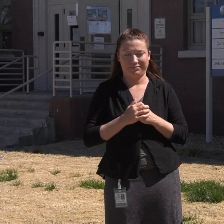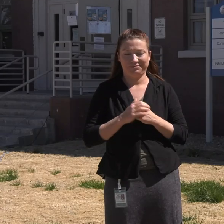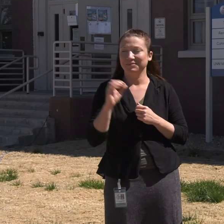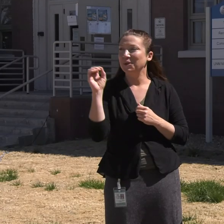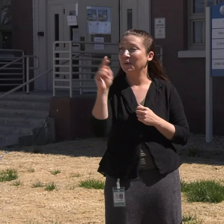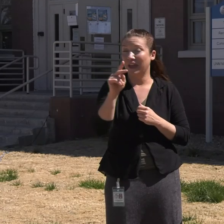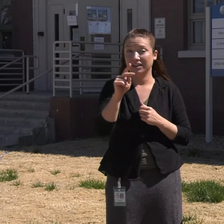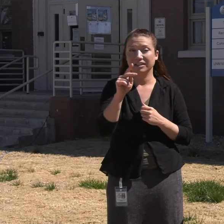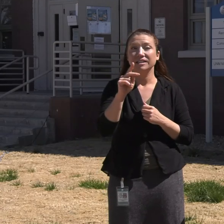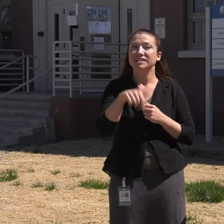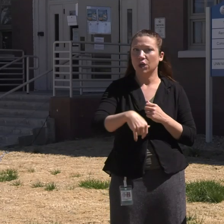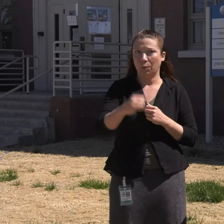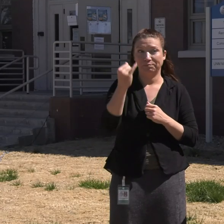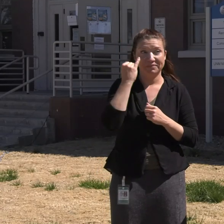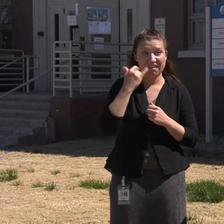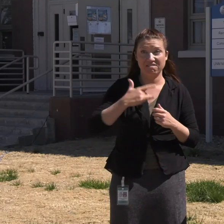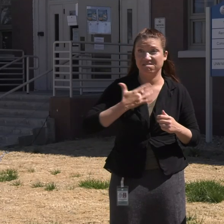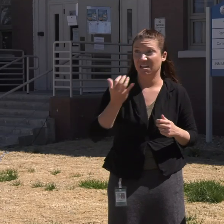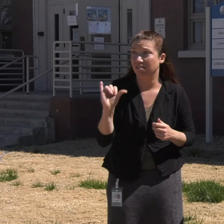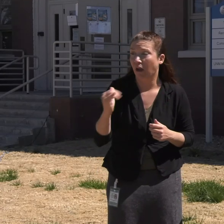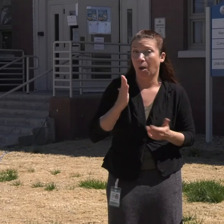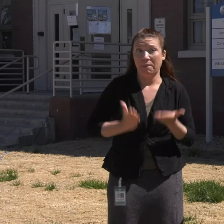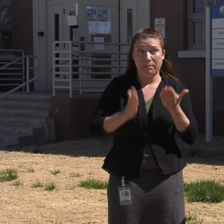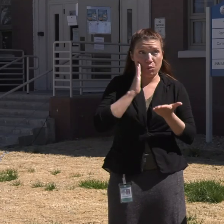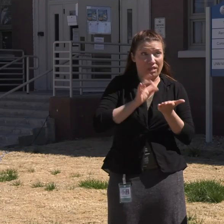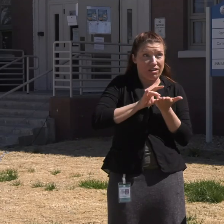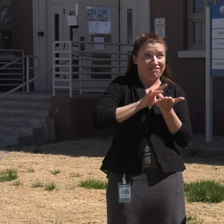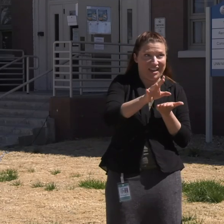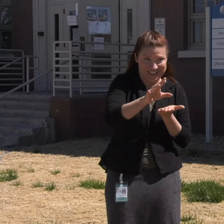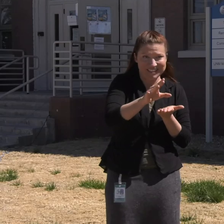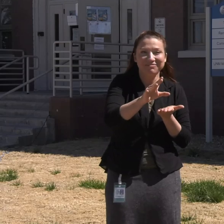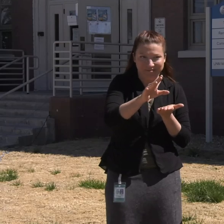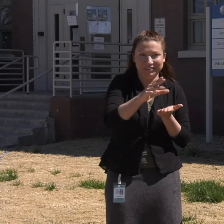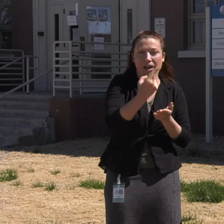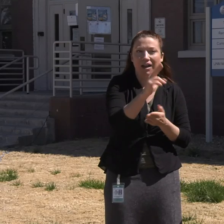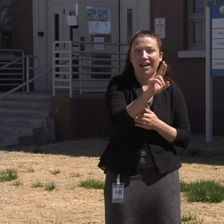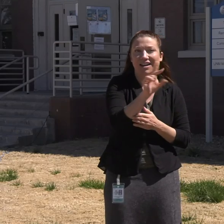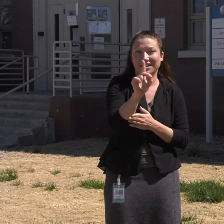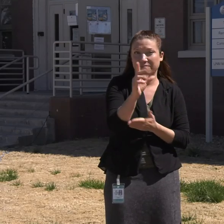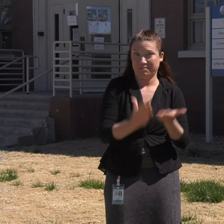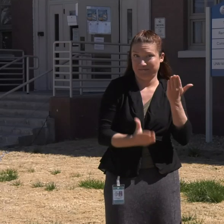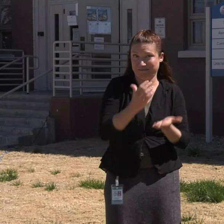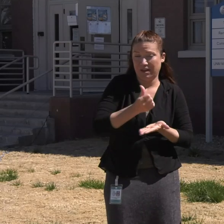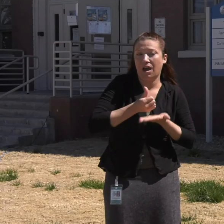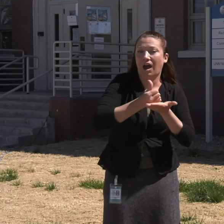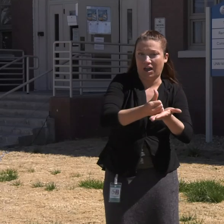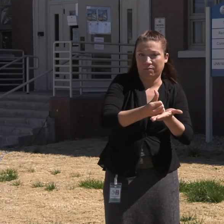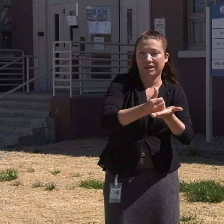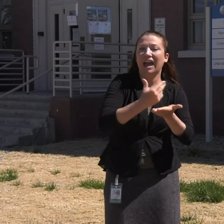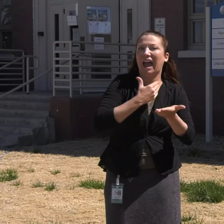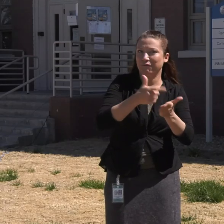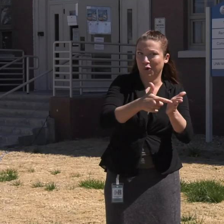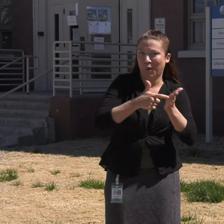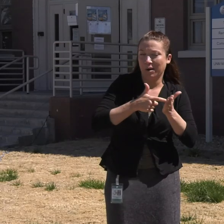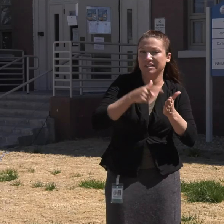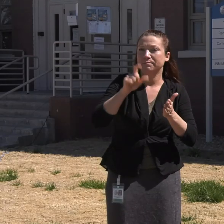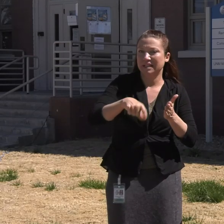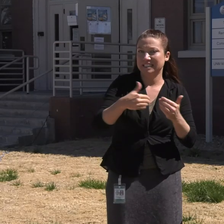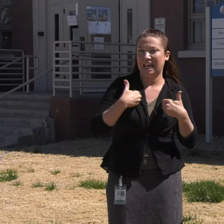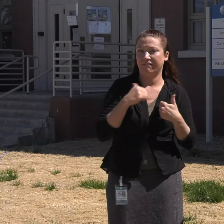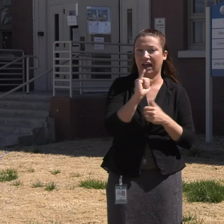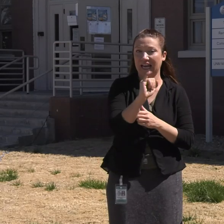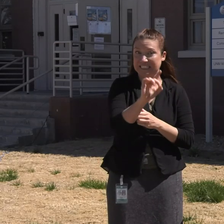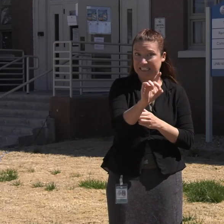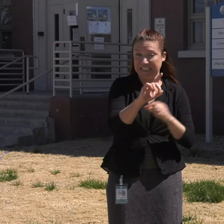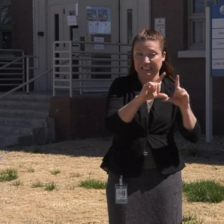Okay, there is some criteria in order to qualify for these programs. You do have to have an ID, you do have to have a lease agreement or a payment agreement